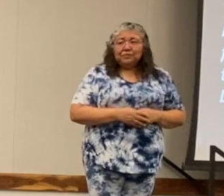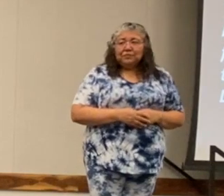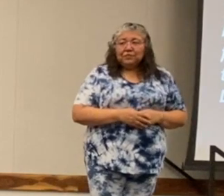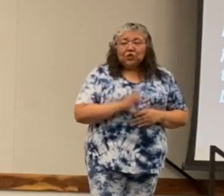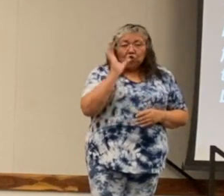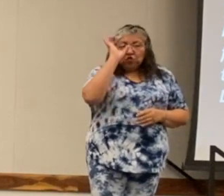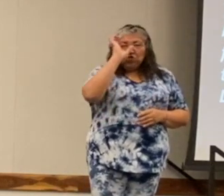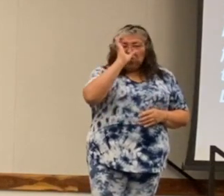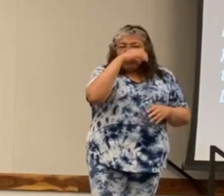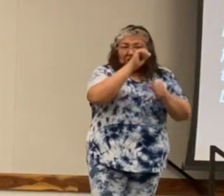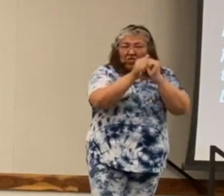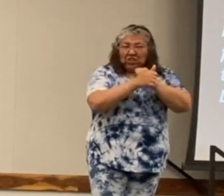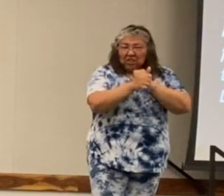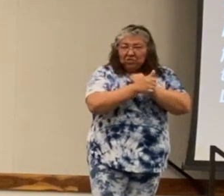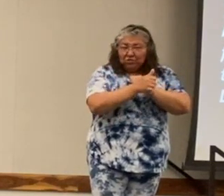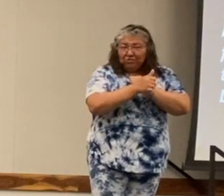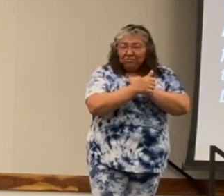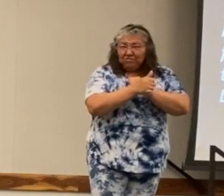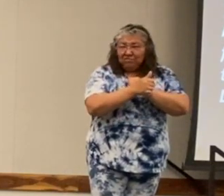Stranger danger?